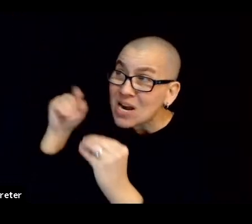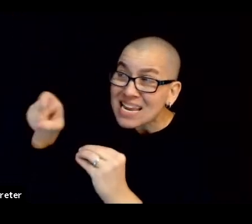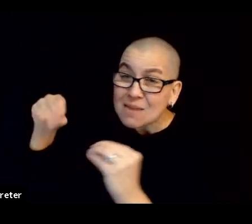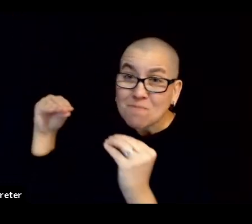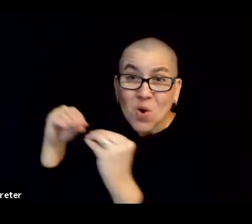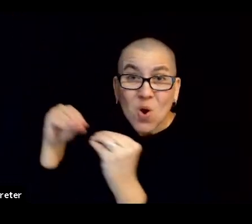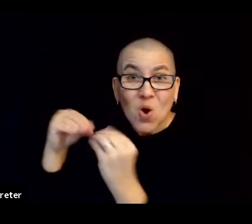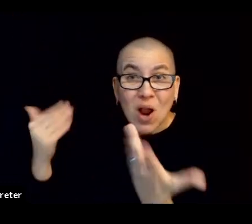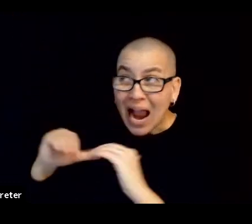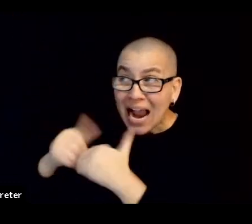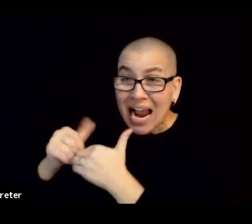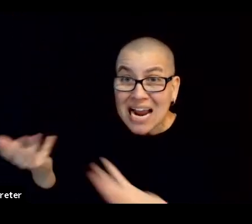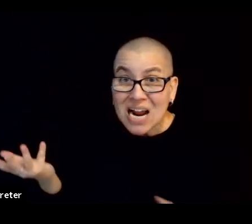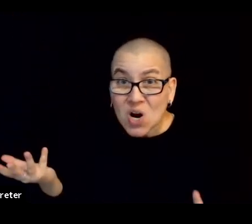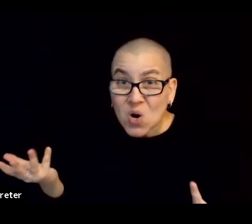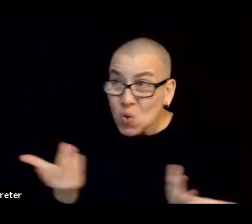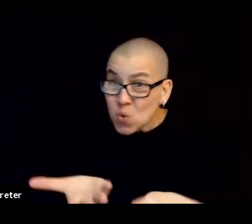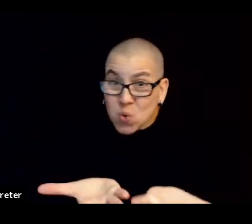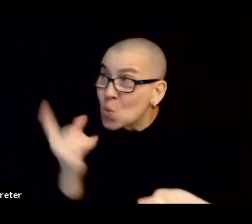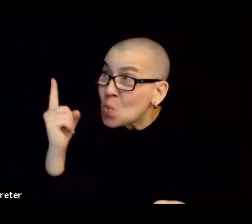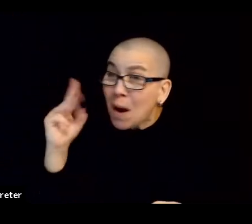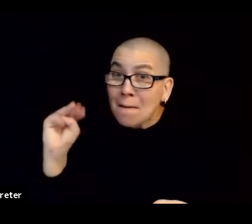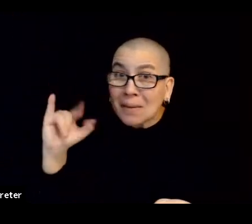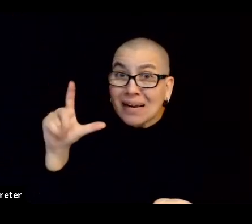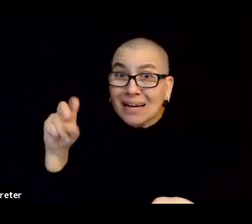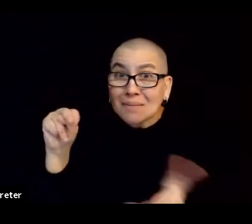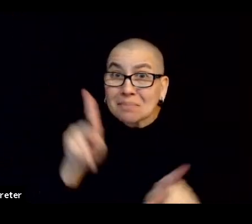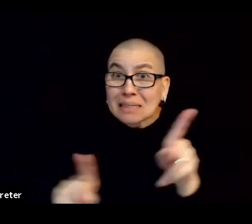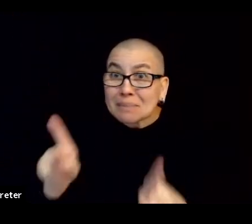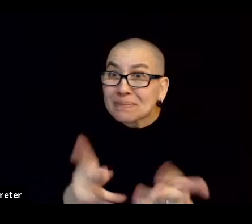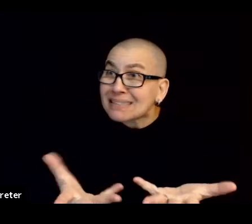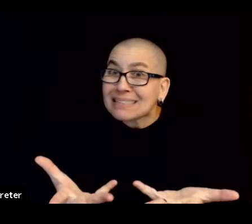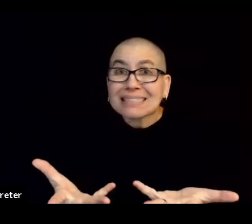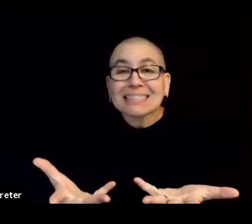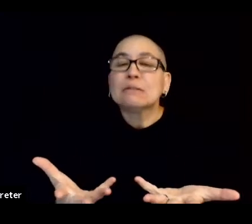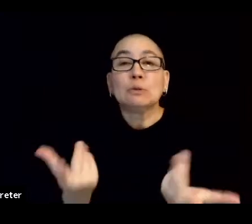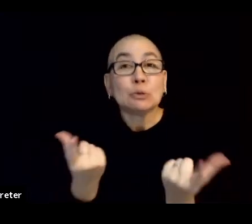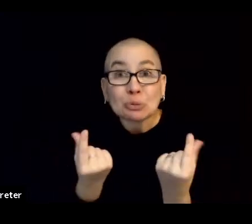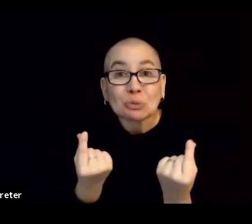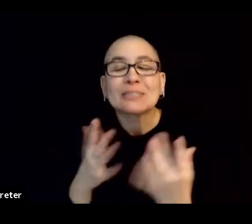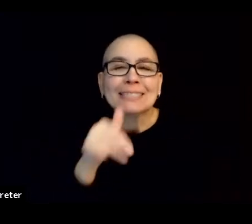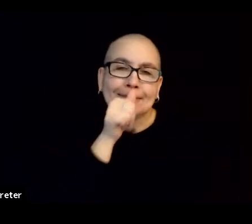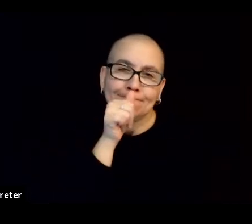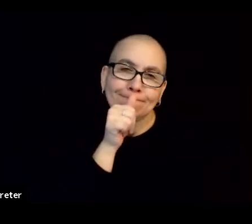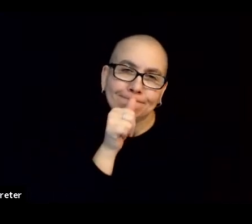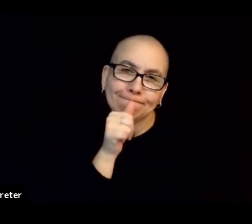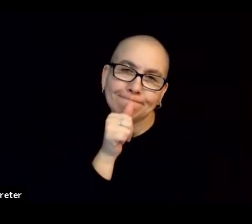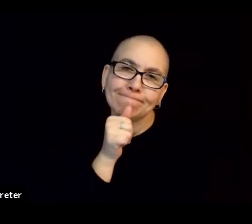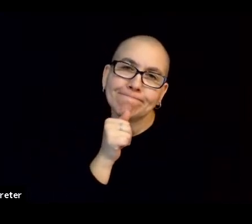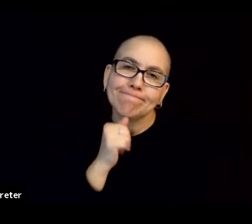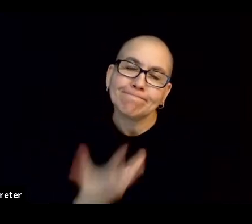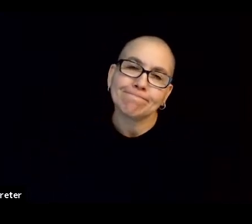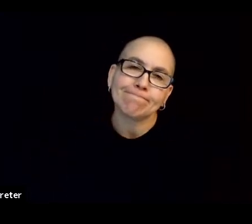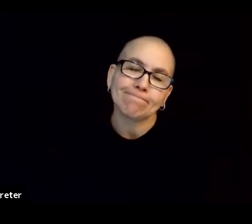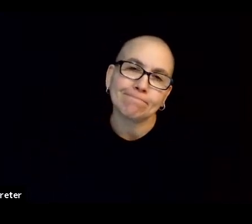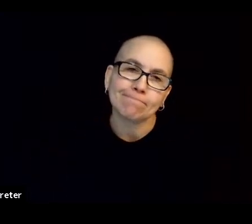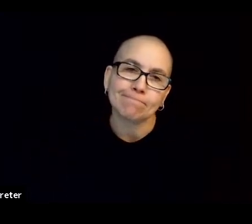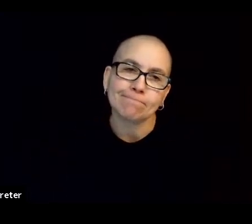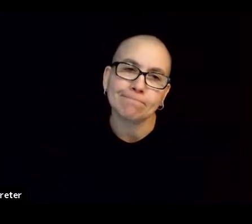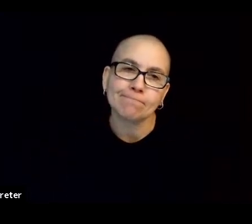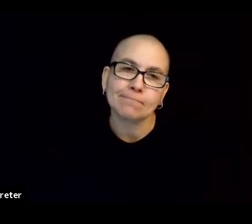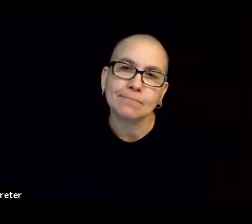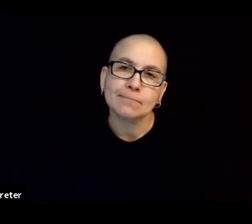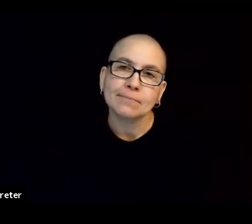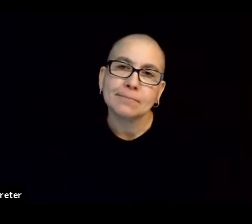demand, we just are going to all need to continue to practice patience, as the governor has said. So again, just because you might be in